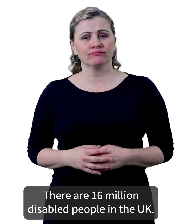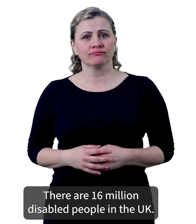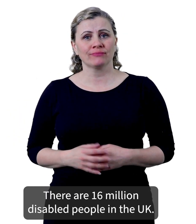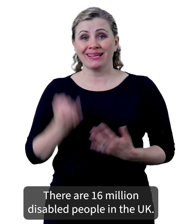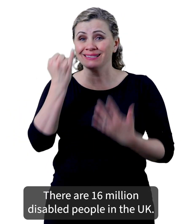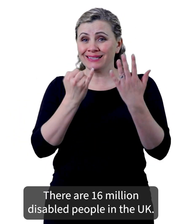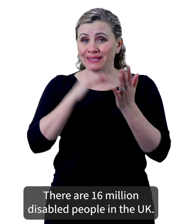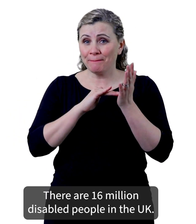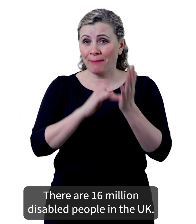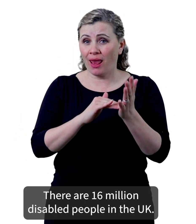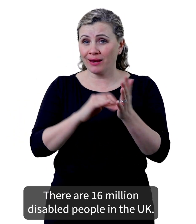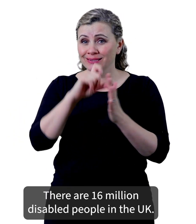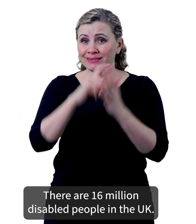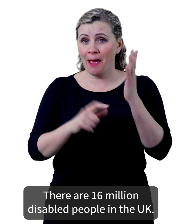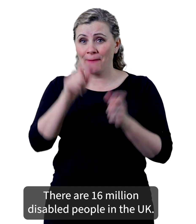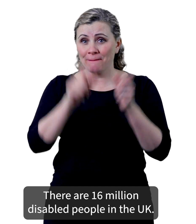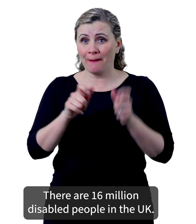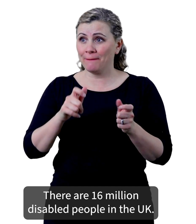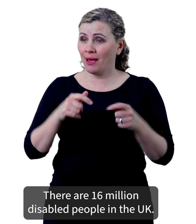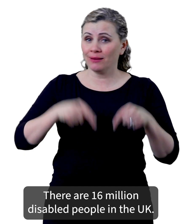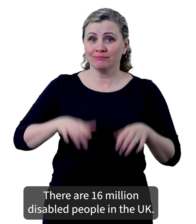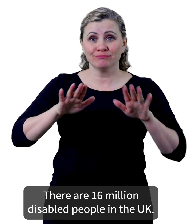There are 16 million disabled people in the UK.